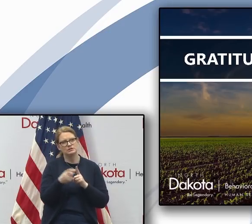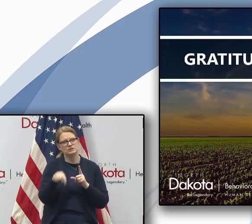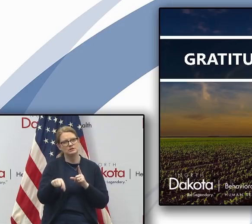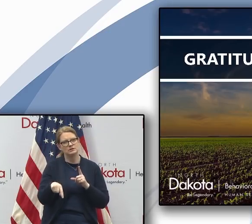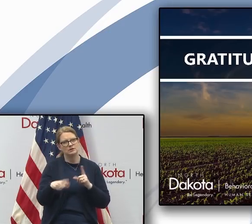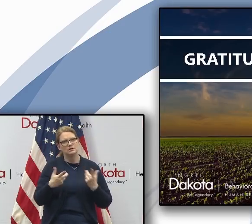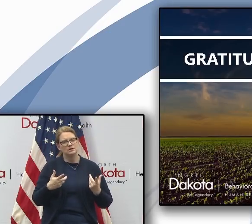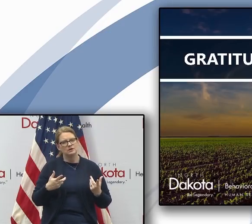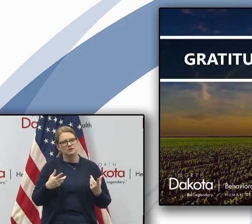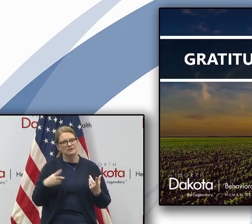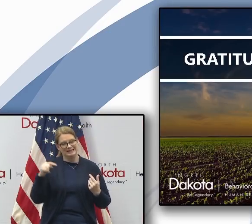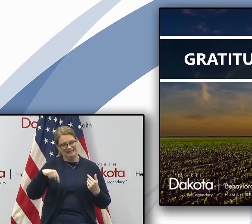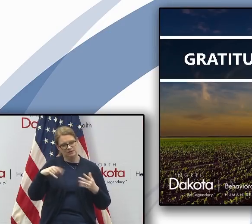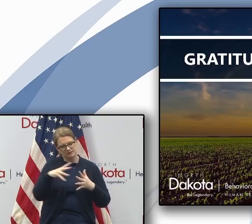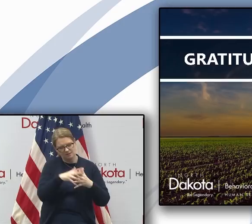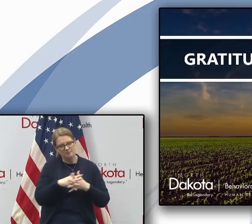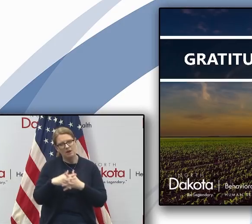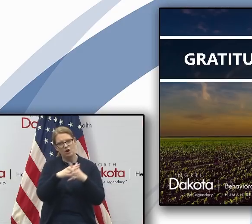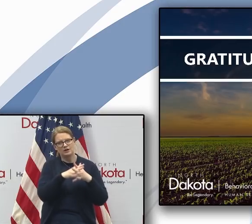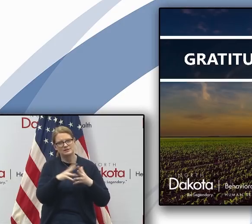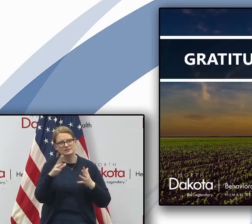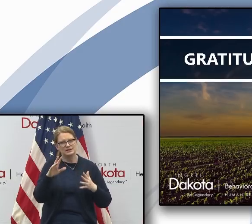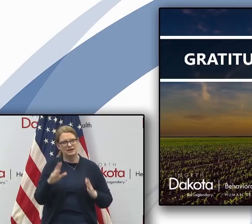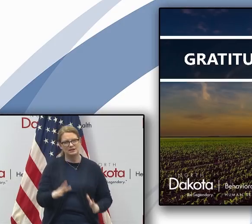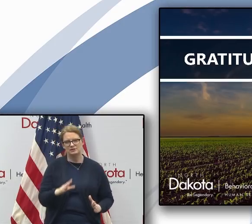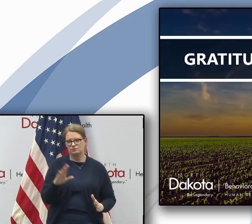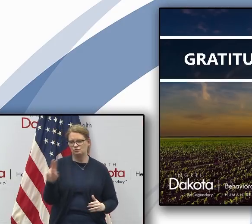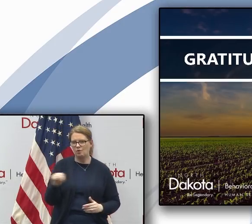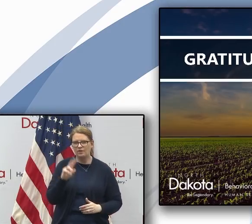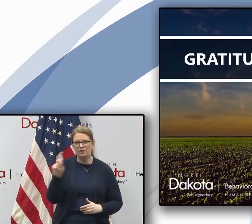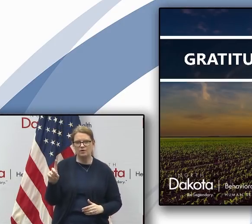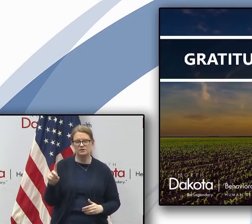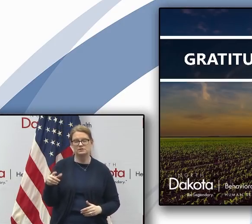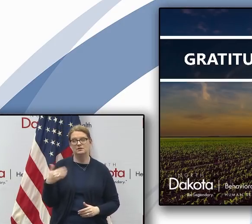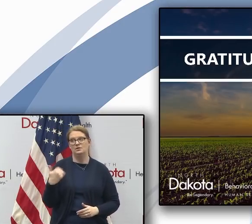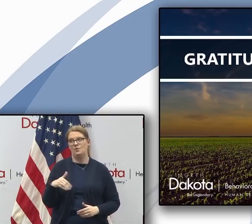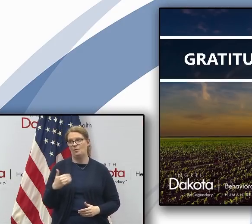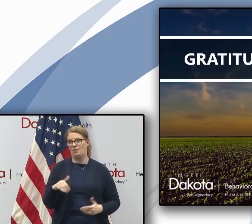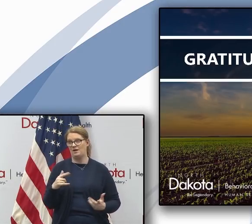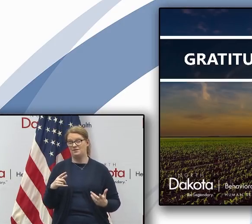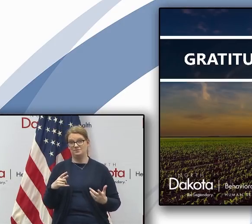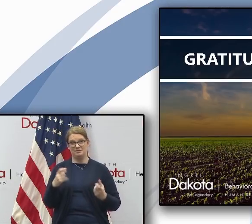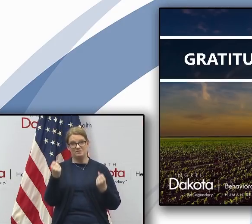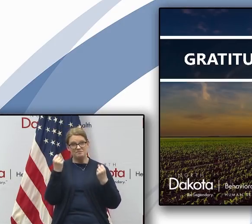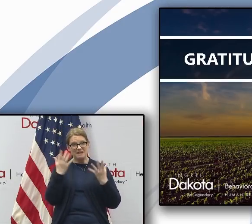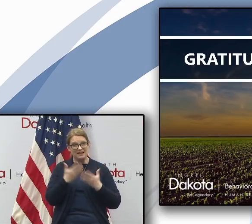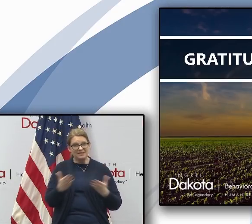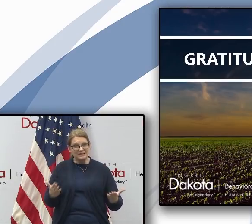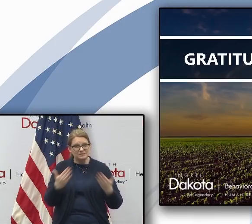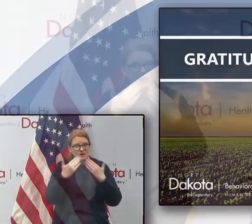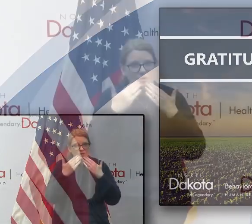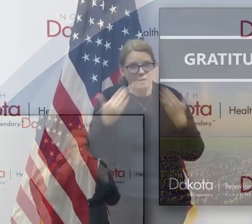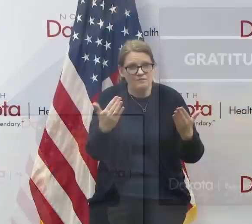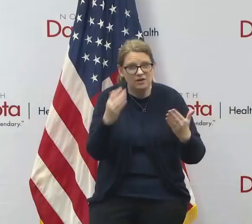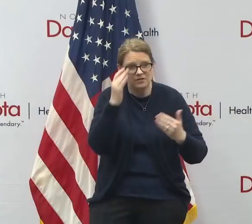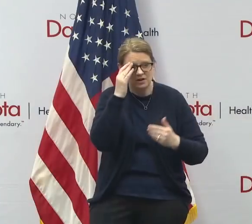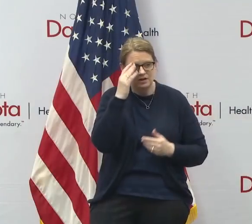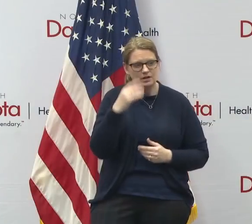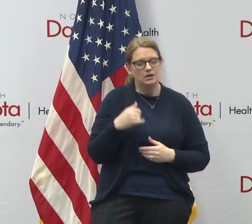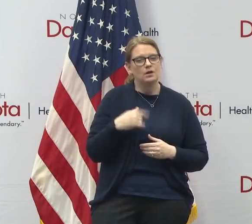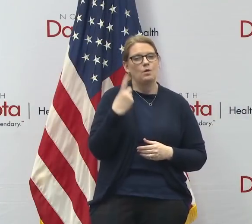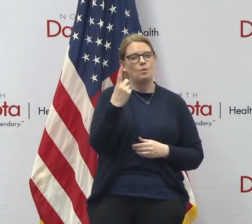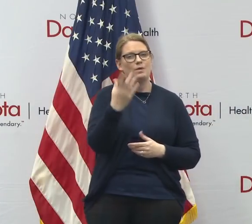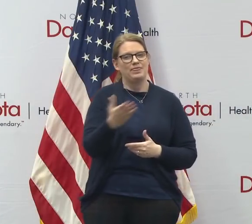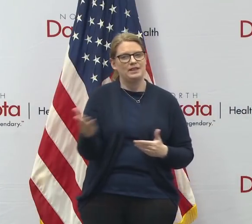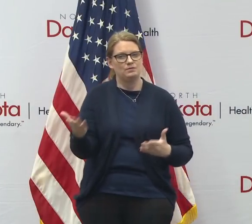we still as Americans and as North Dakotans have so much to be grateful for. And I'll throw one thing in today that we can be grateful for in North